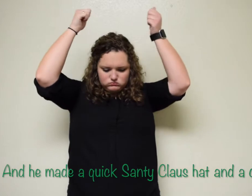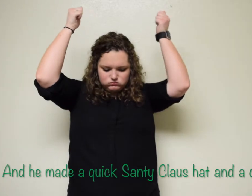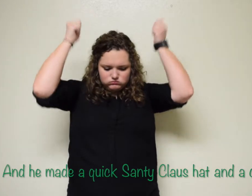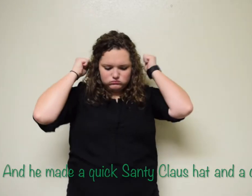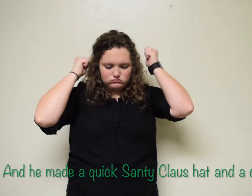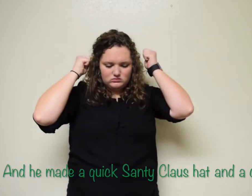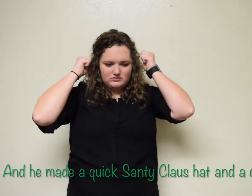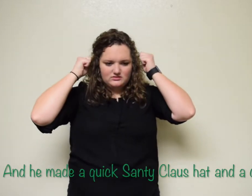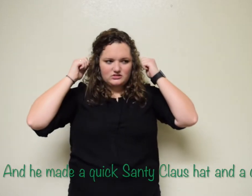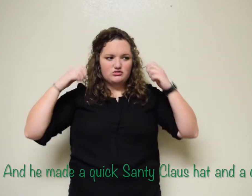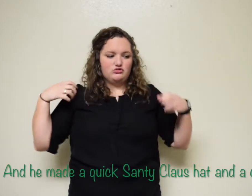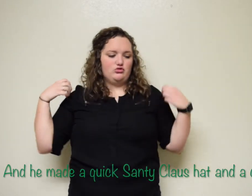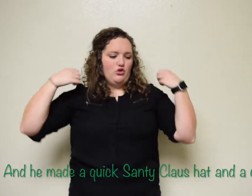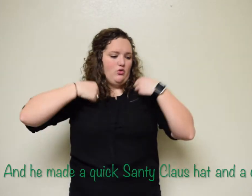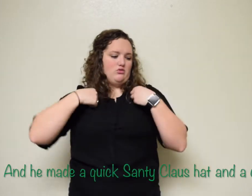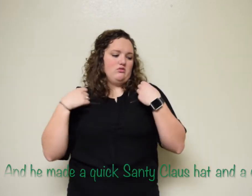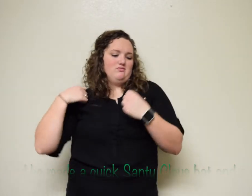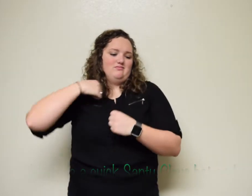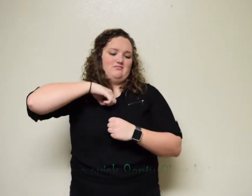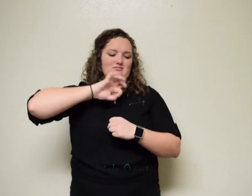And he chuckled and clucked.